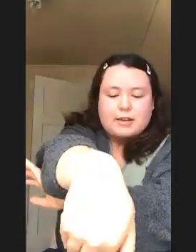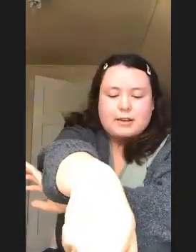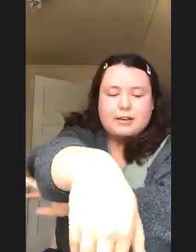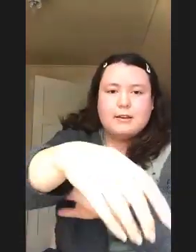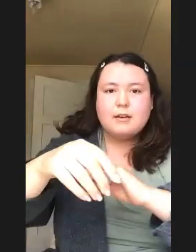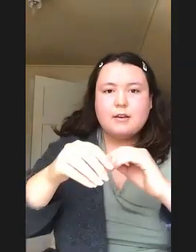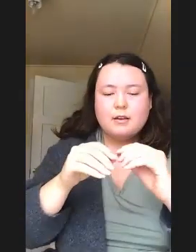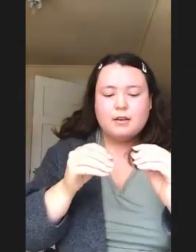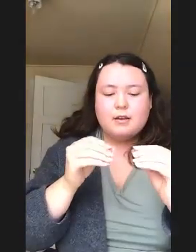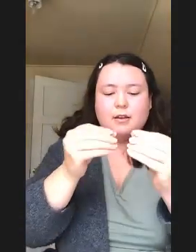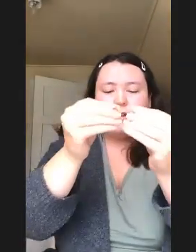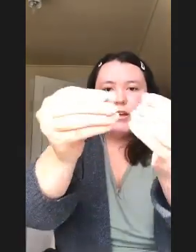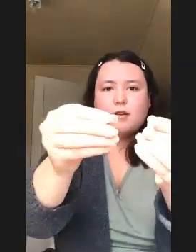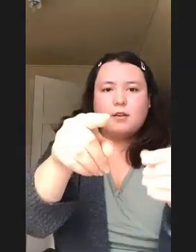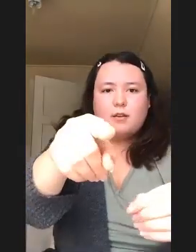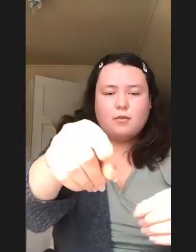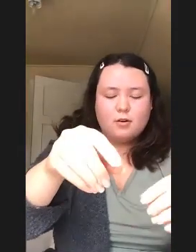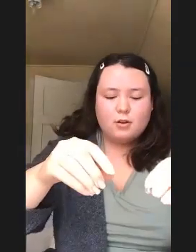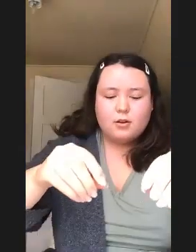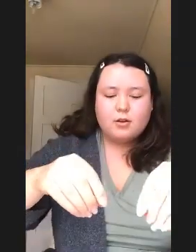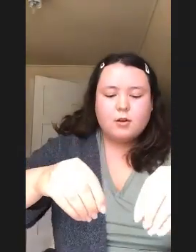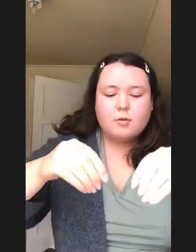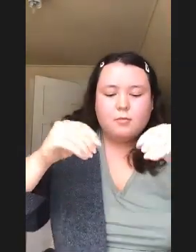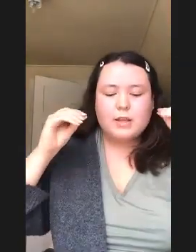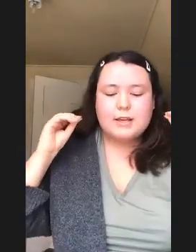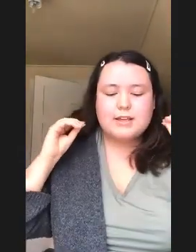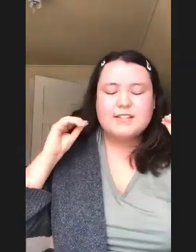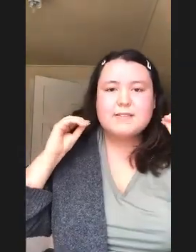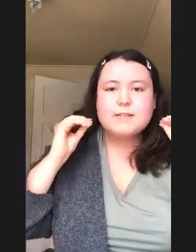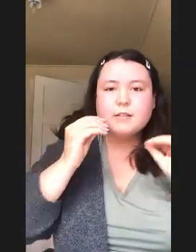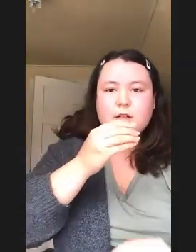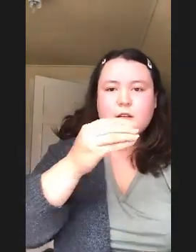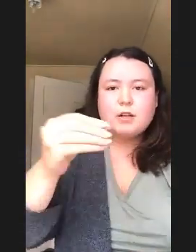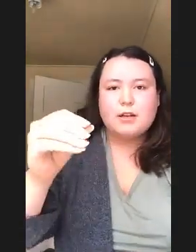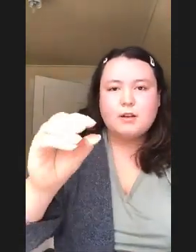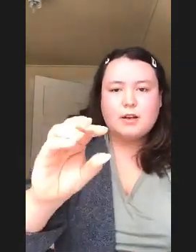night, giving you blankets and